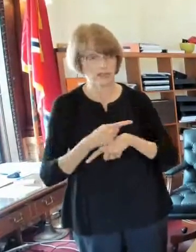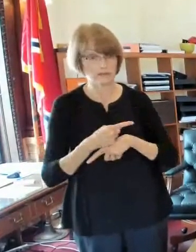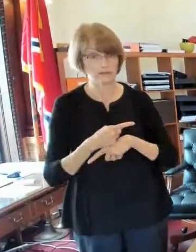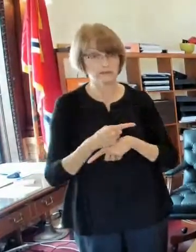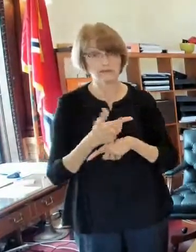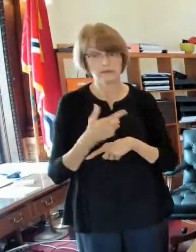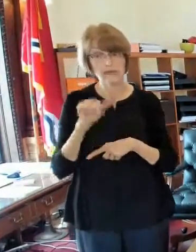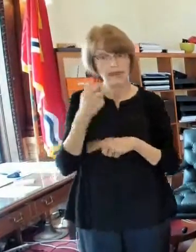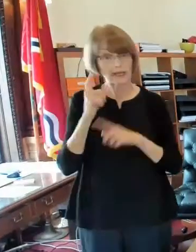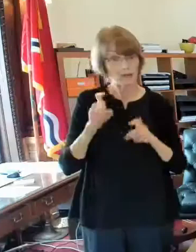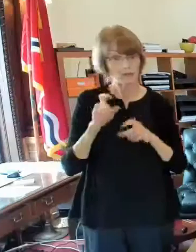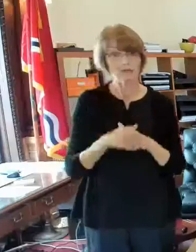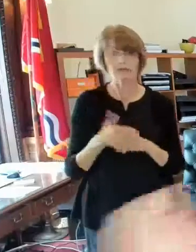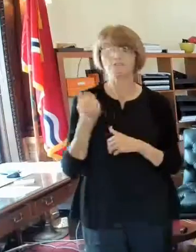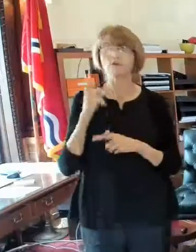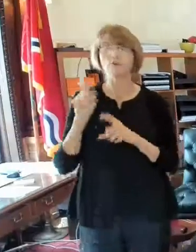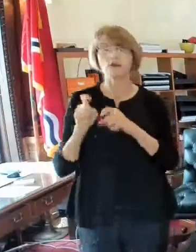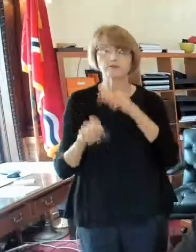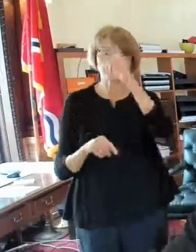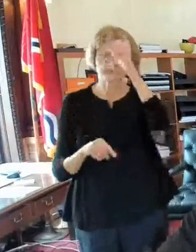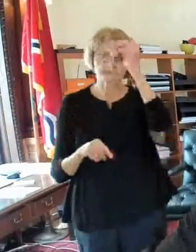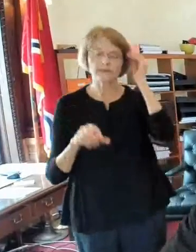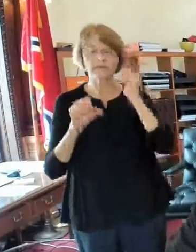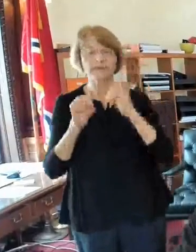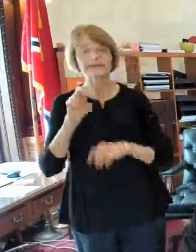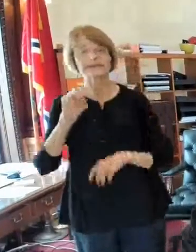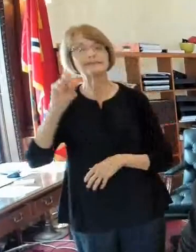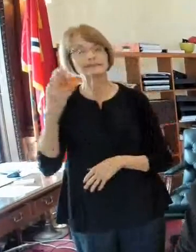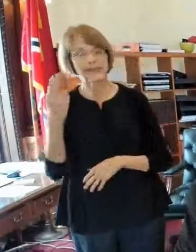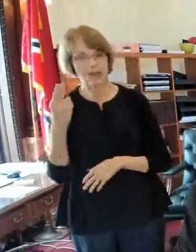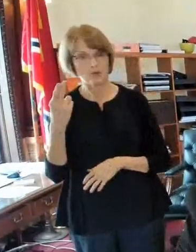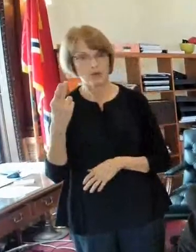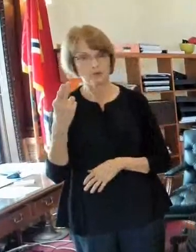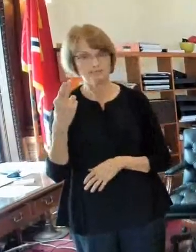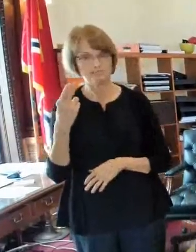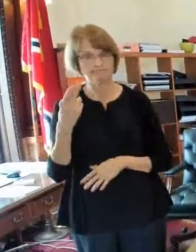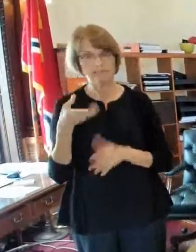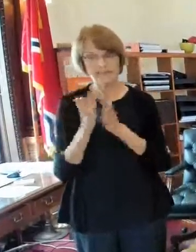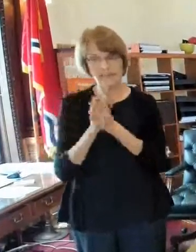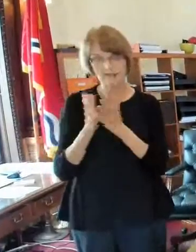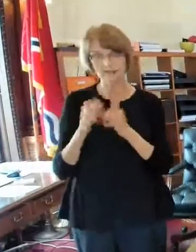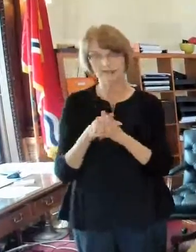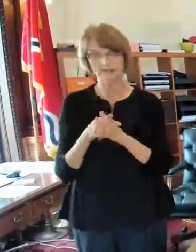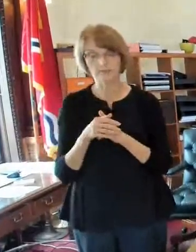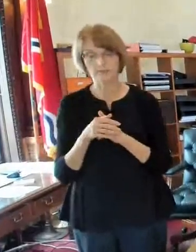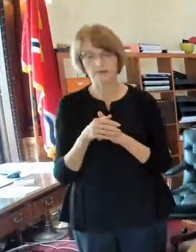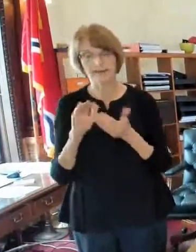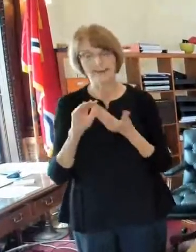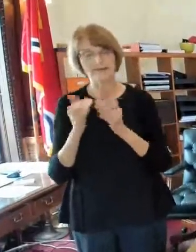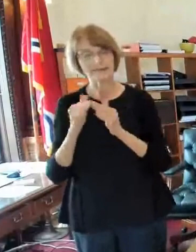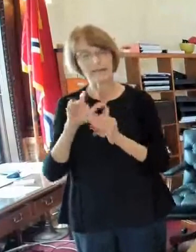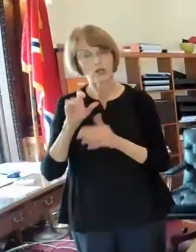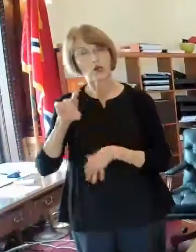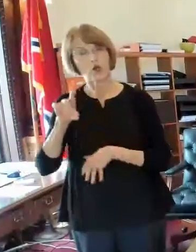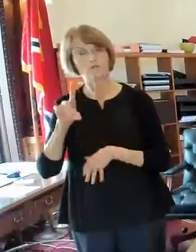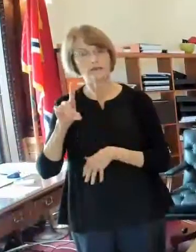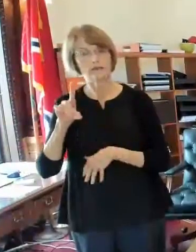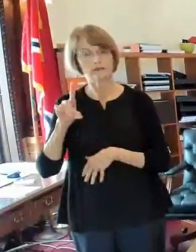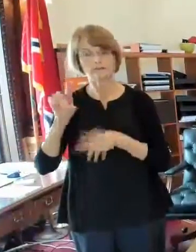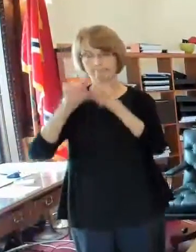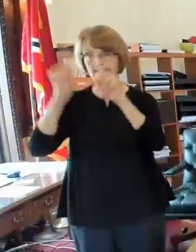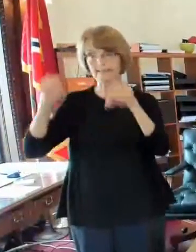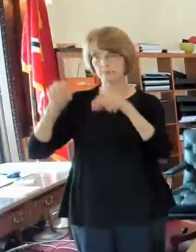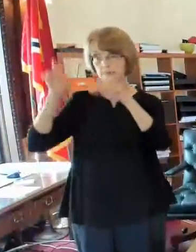Few questions. We have a question from Sarah, who wrote in, Mayor, some of the data on the city's COVID dashboard, the